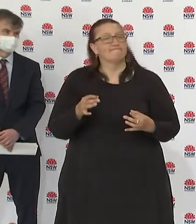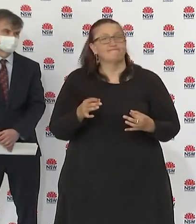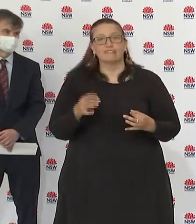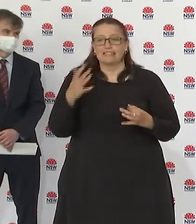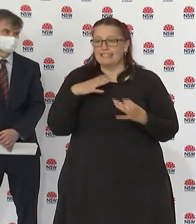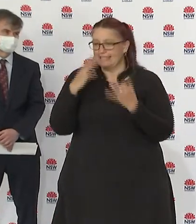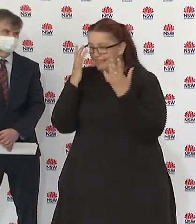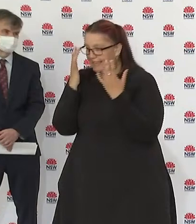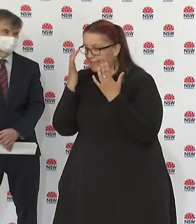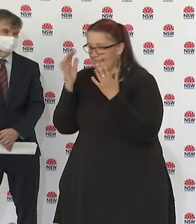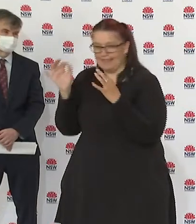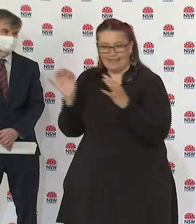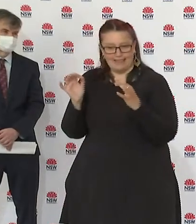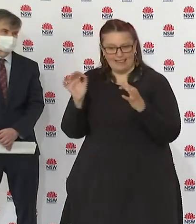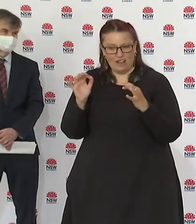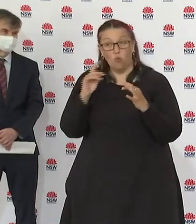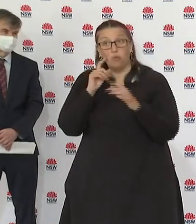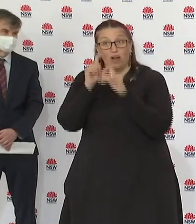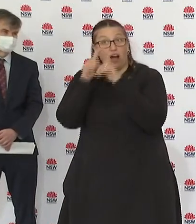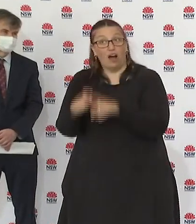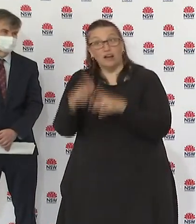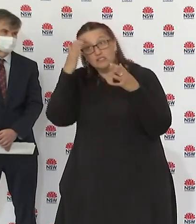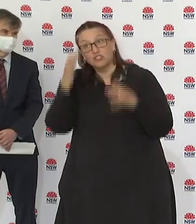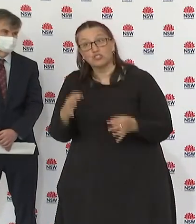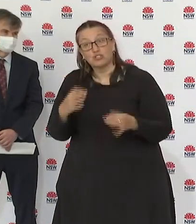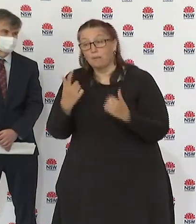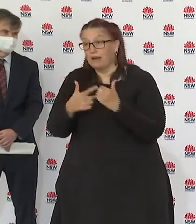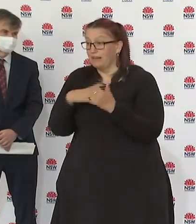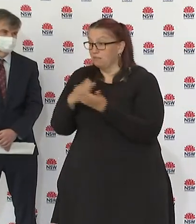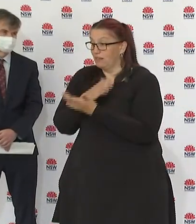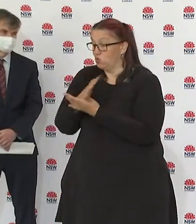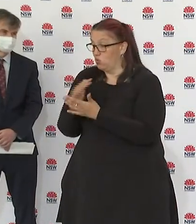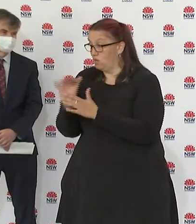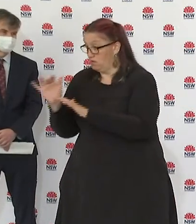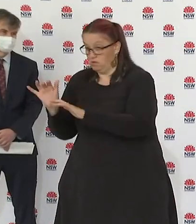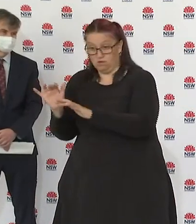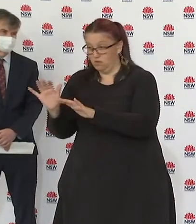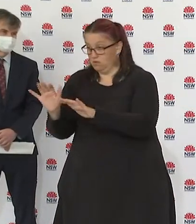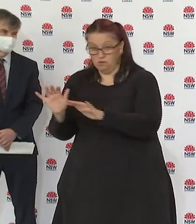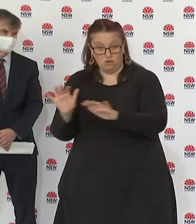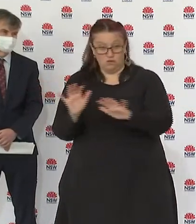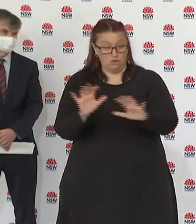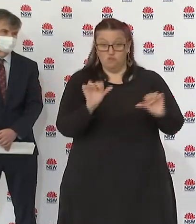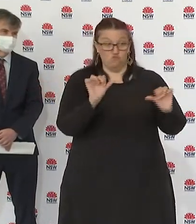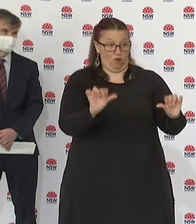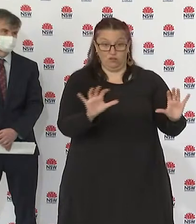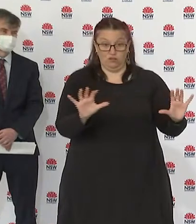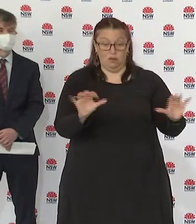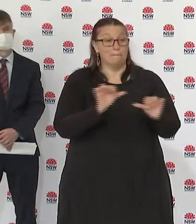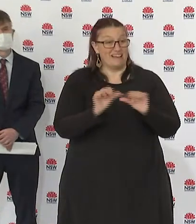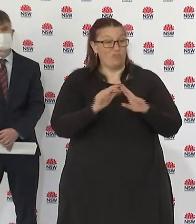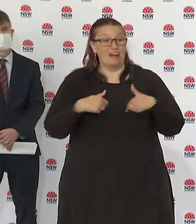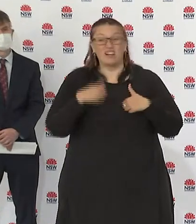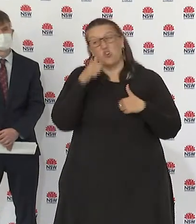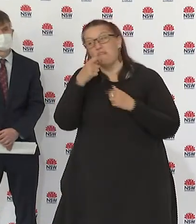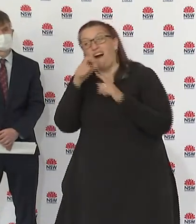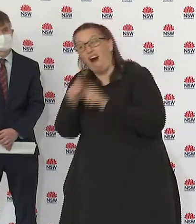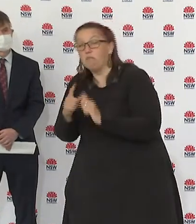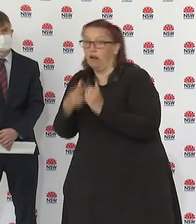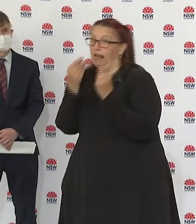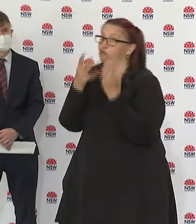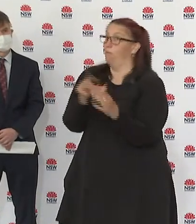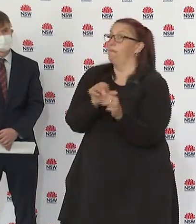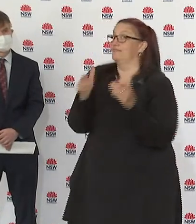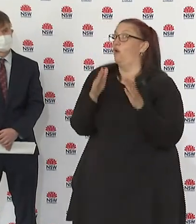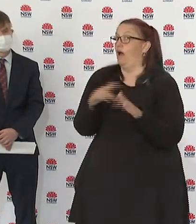some areas. So I just ask everybody to just be a little bit more patient in terms of knowing what life beyond July 31 looks like,